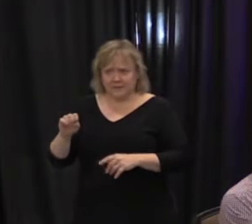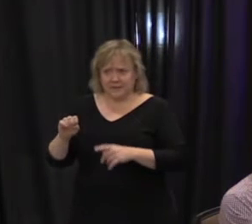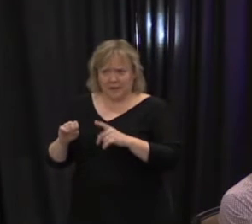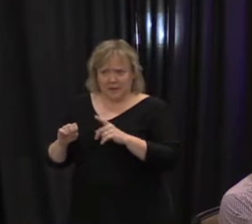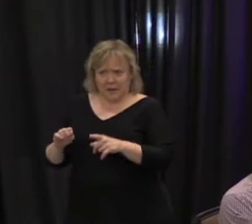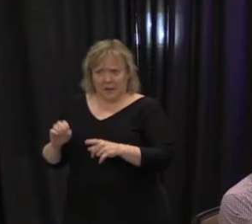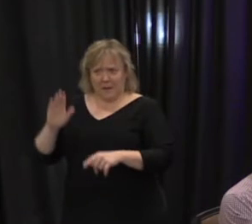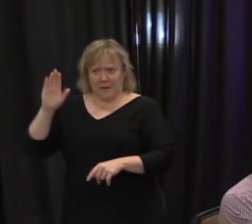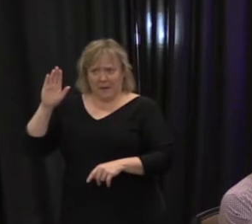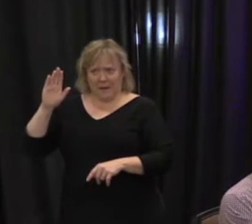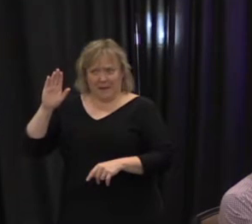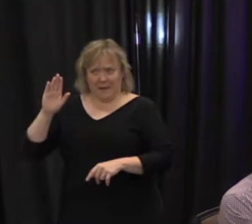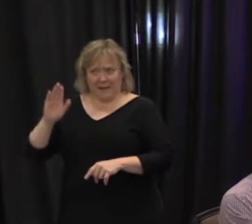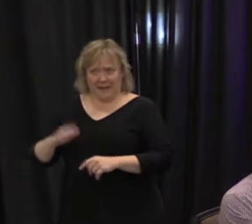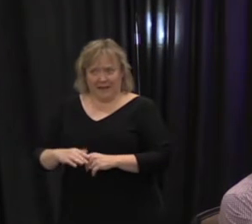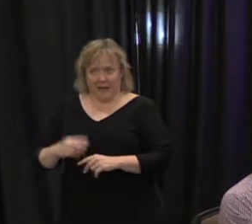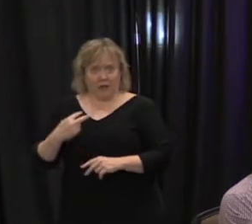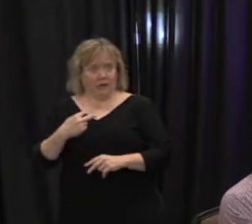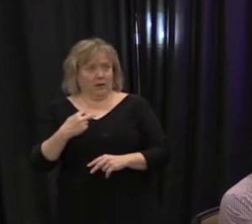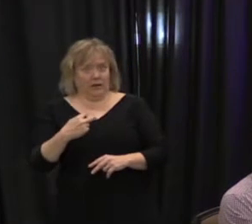Yeah, somebody raised their hand.